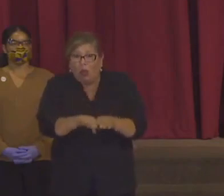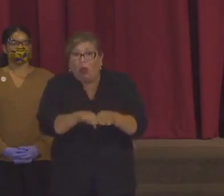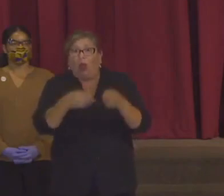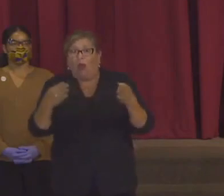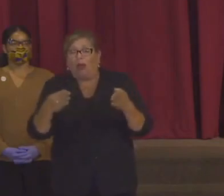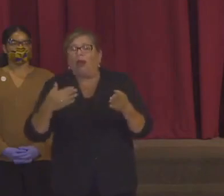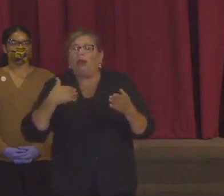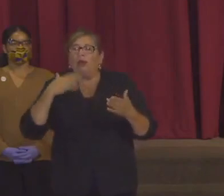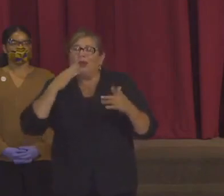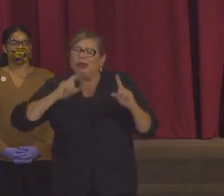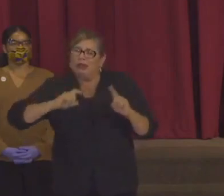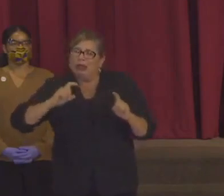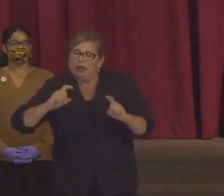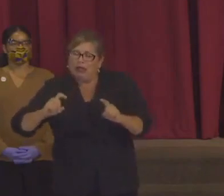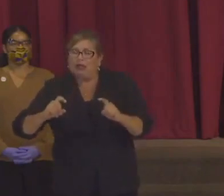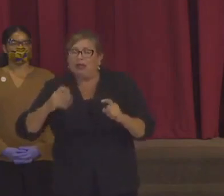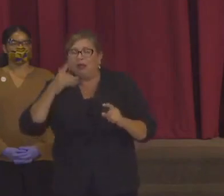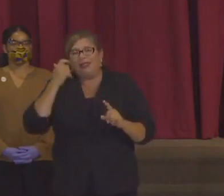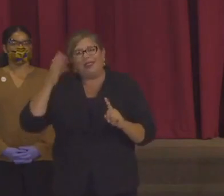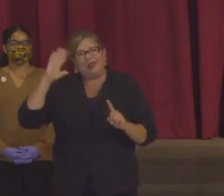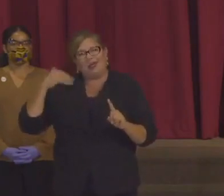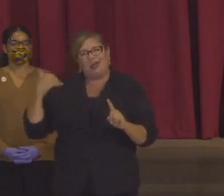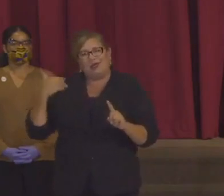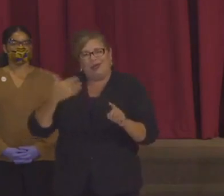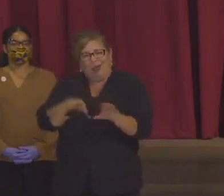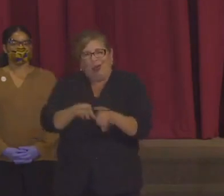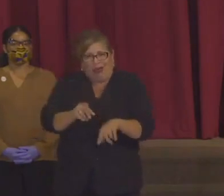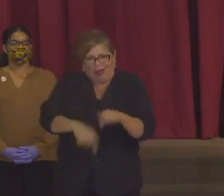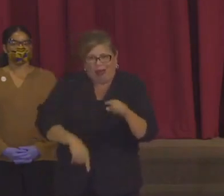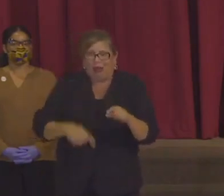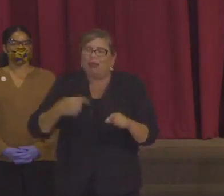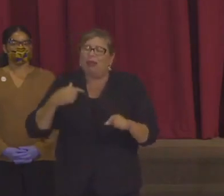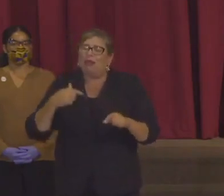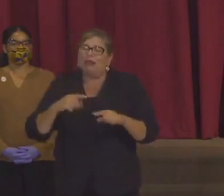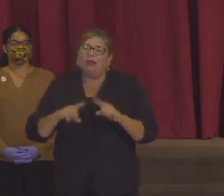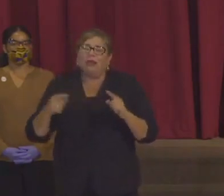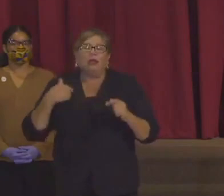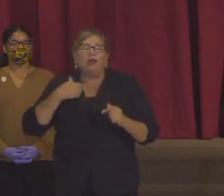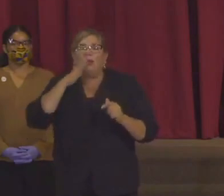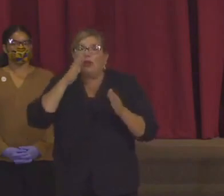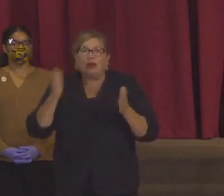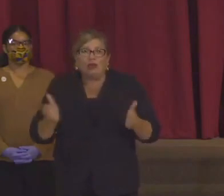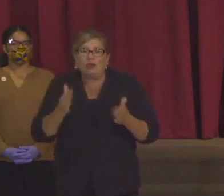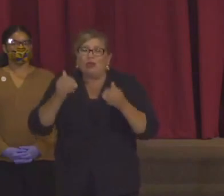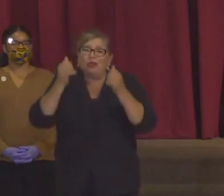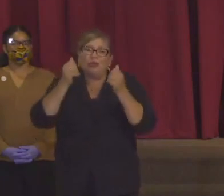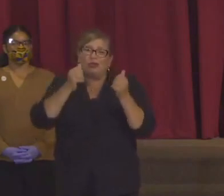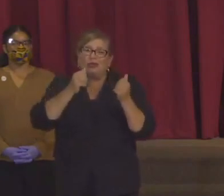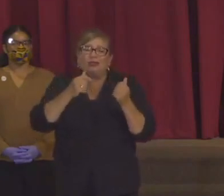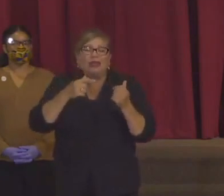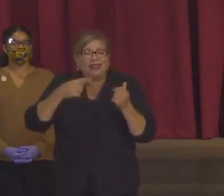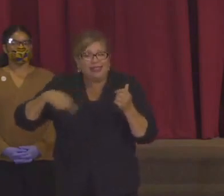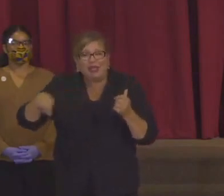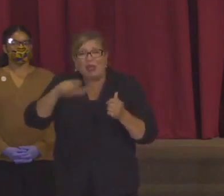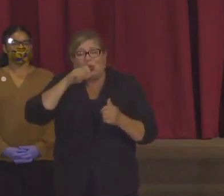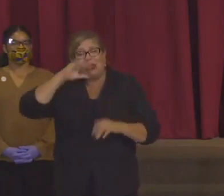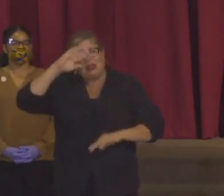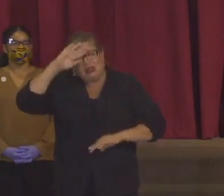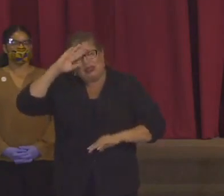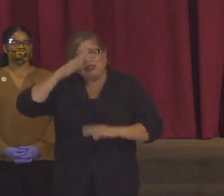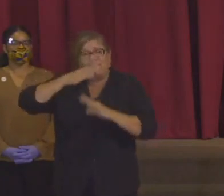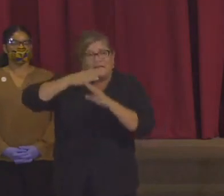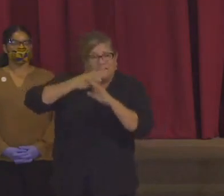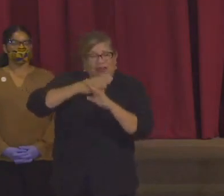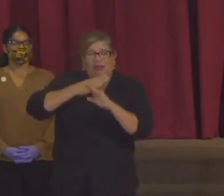that otherwise would have gotten tested, which again we continue to encourage people all throughout the state with symptoms and those that are asymptomatic